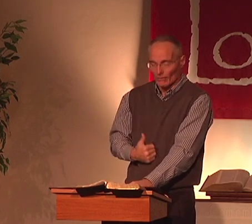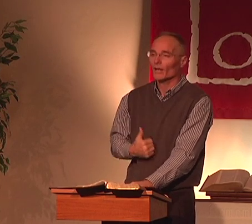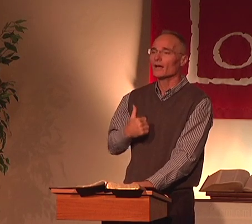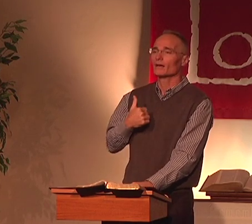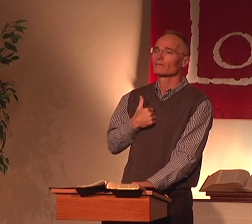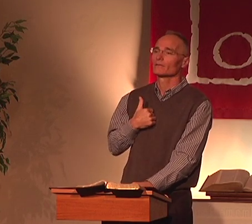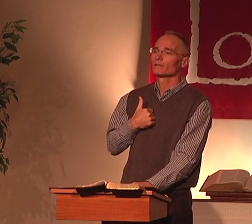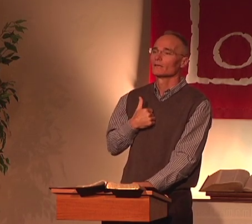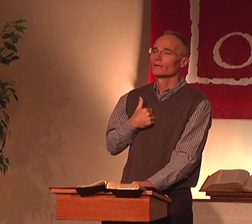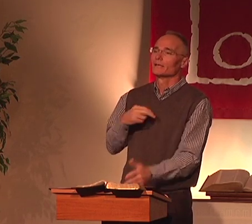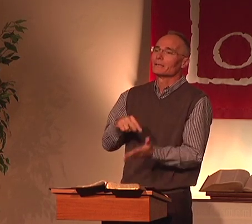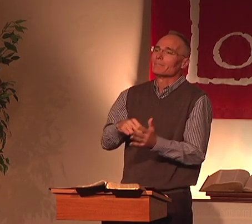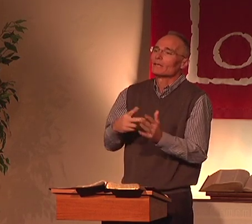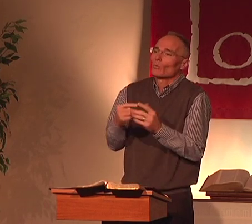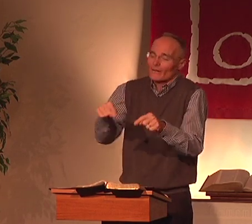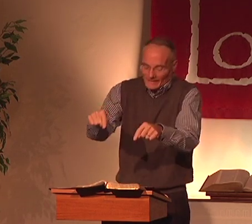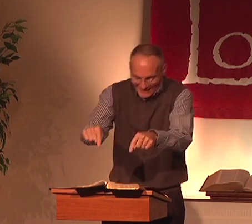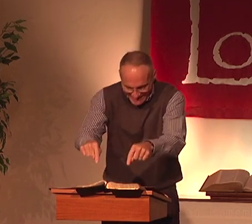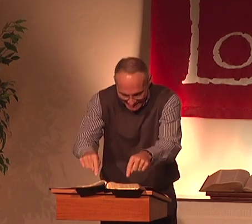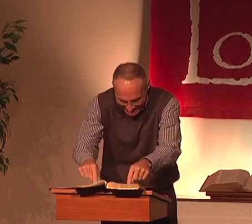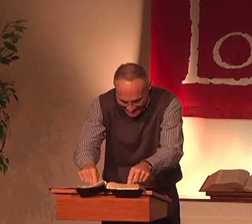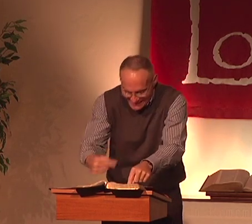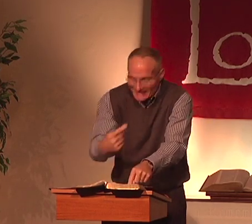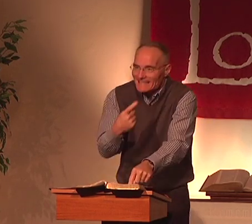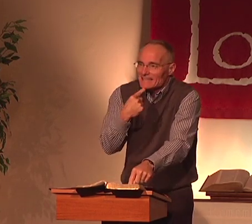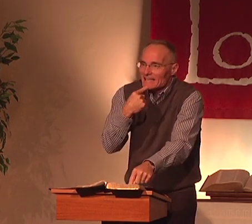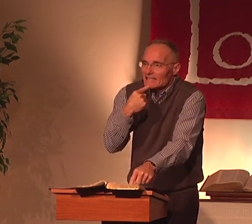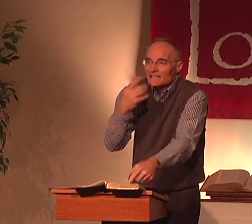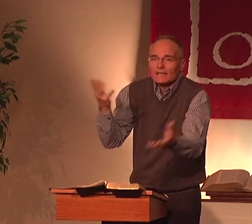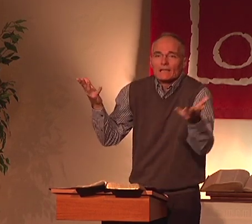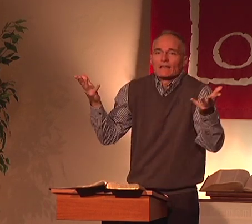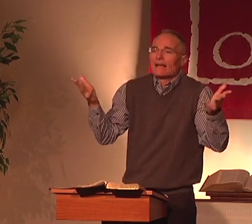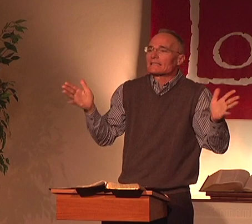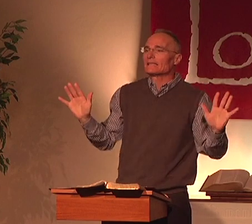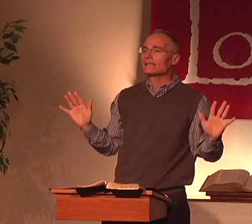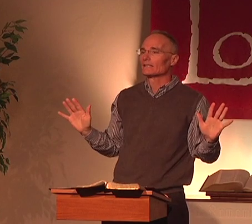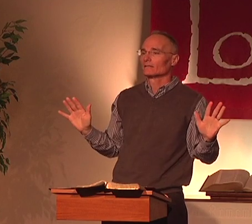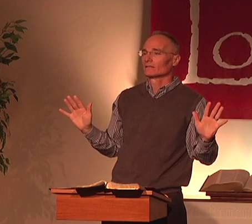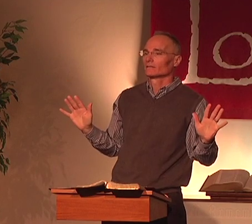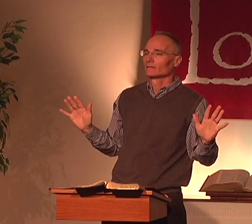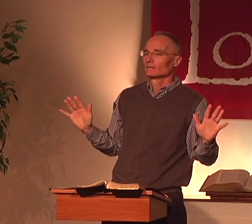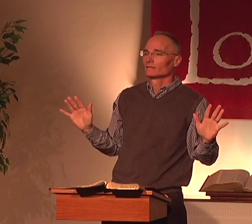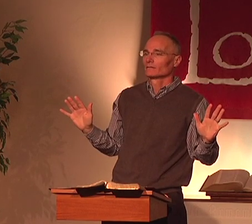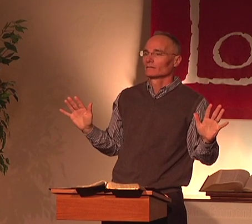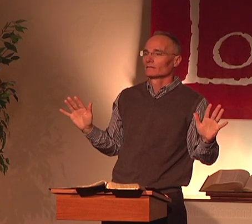authority For our lives Meaning What's here What it says That's it